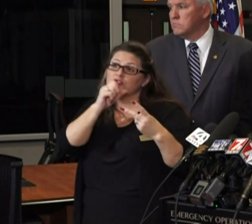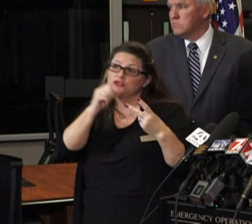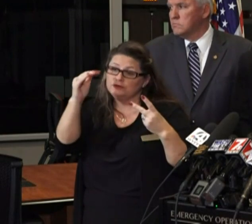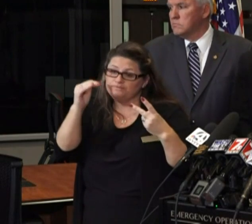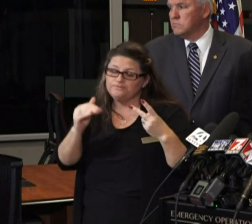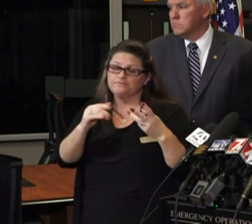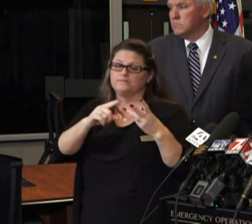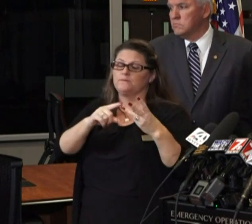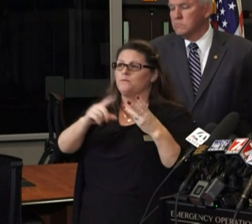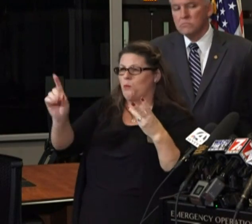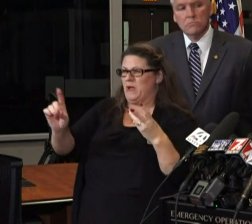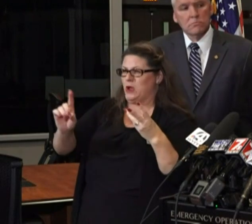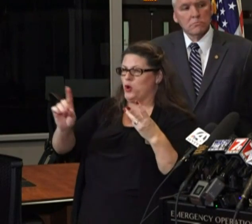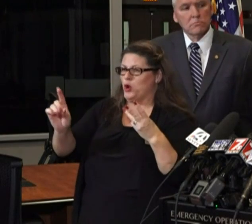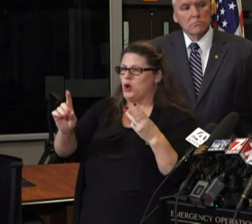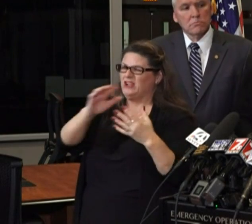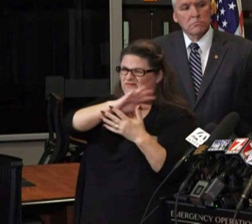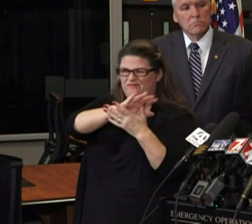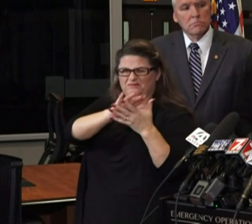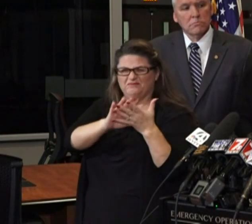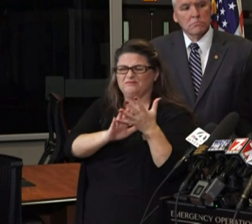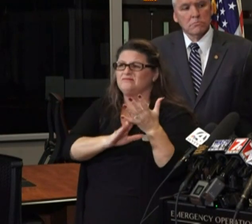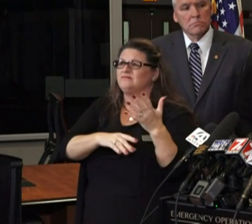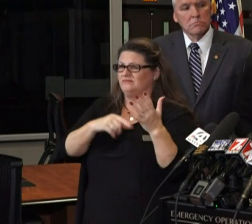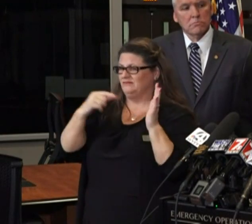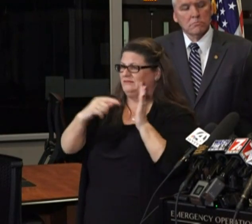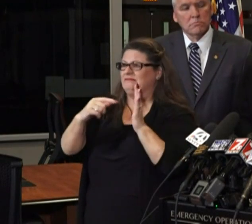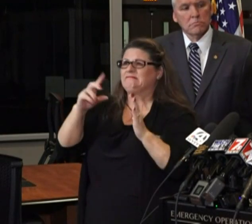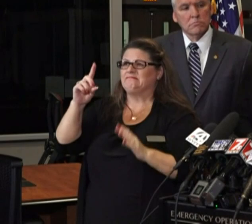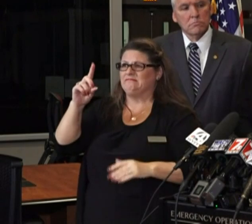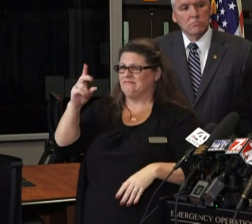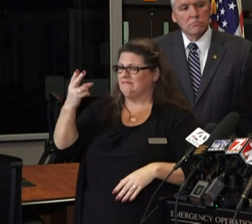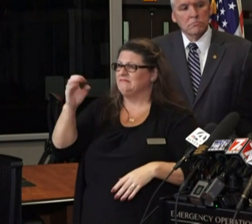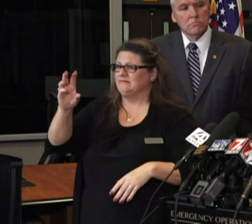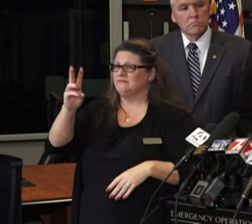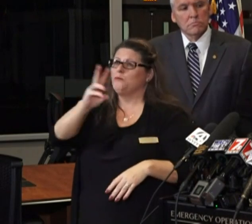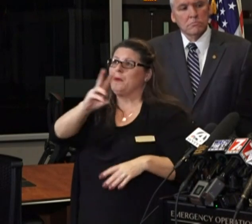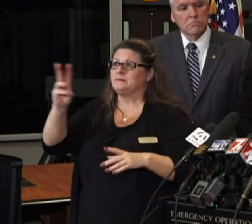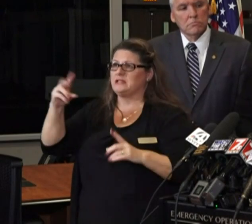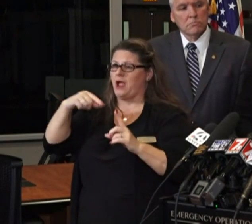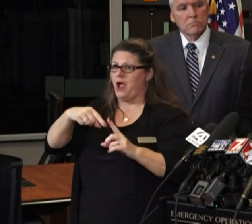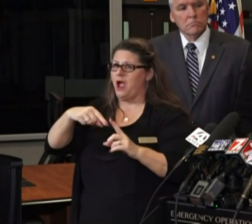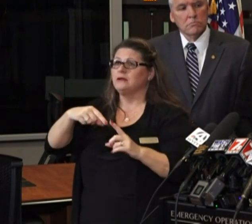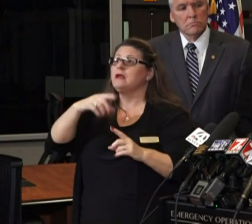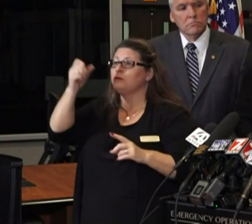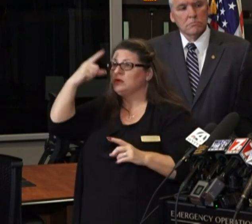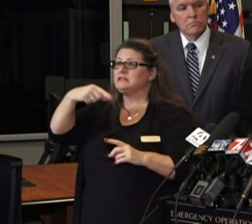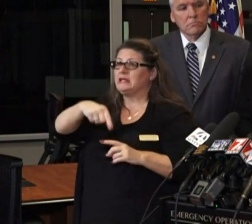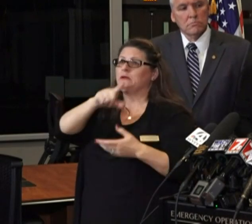the details that you need, it's really best that you visit the website to get the full report that's posted weekly.